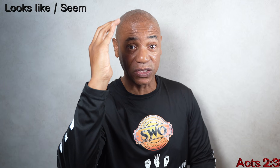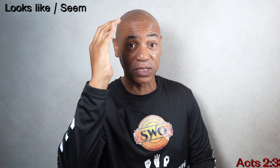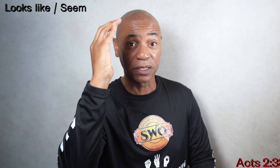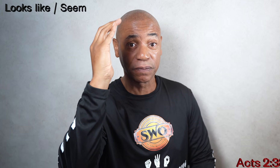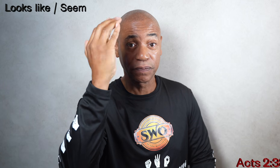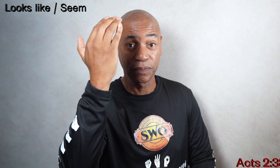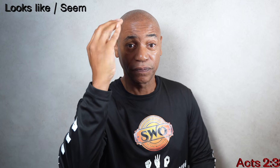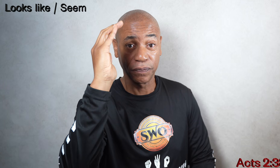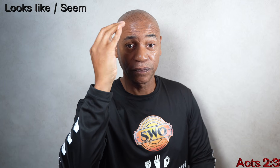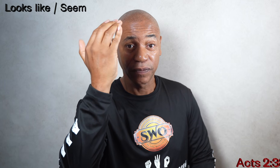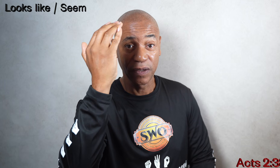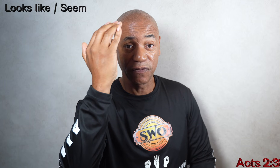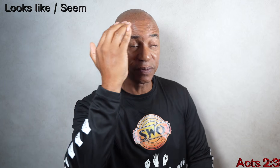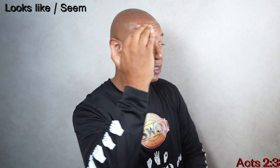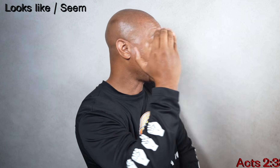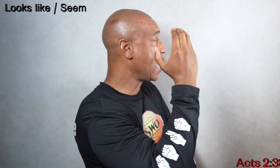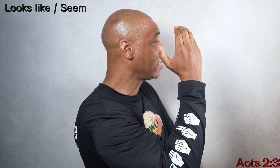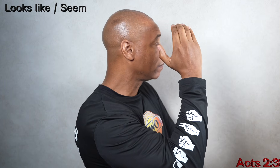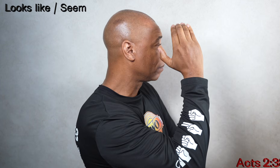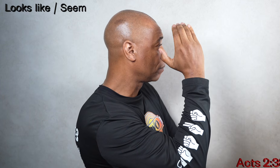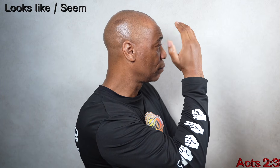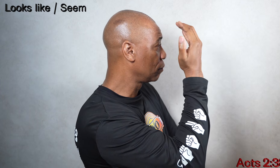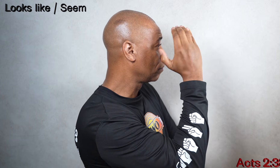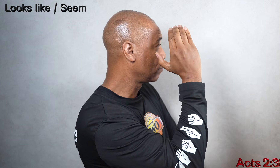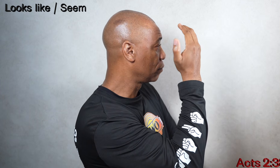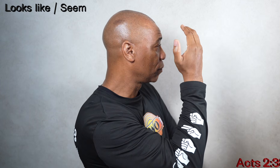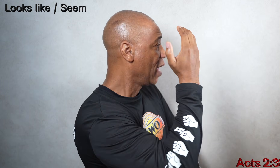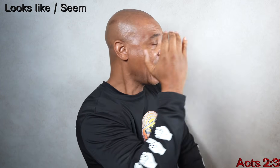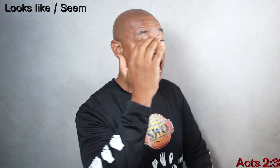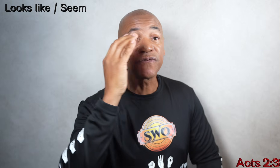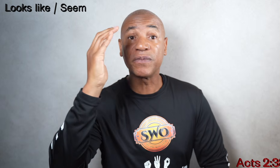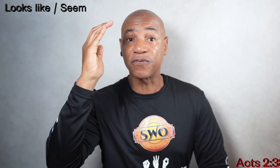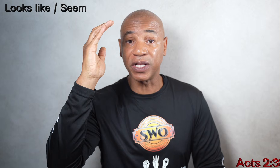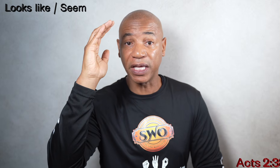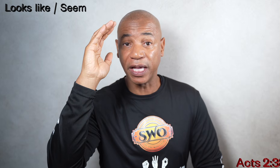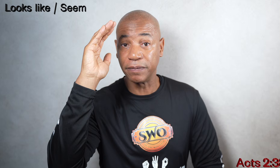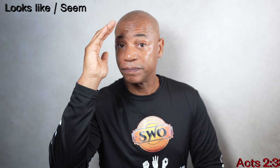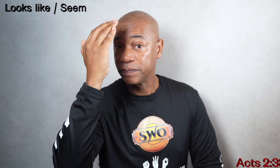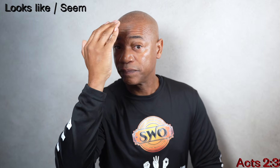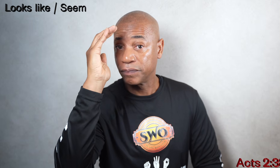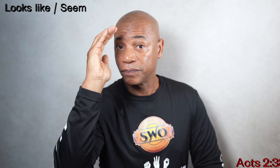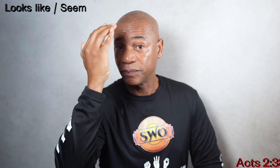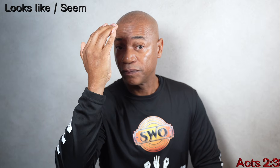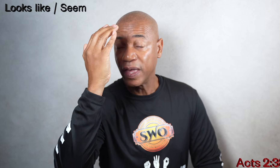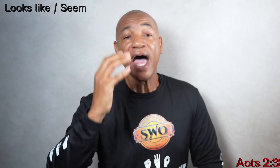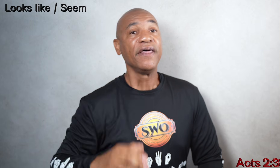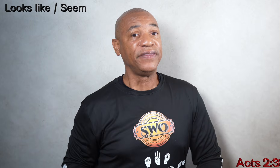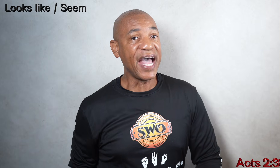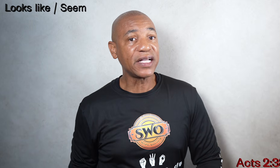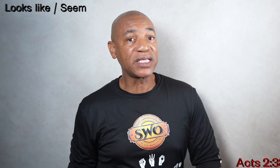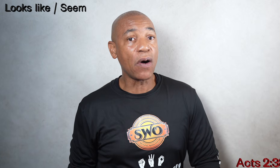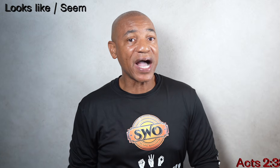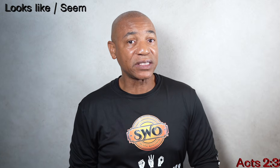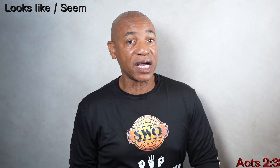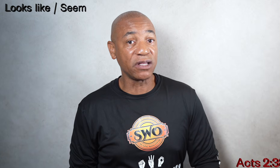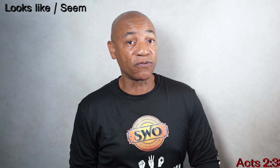wrist. From the side, and from the front again. That is how I sign the